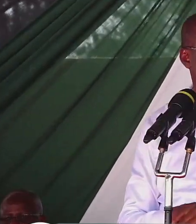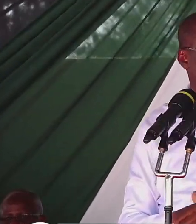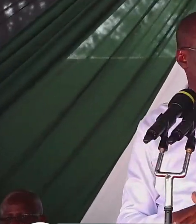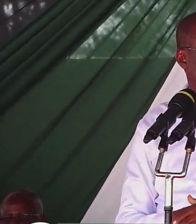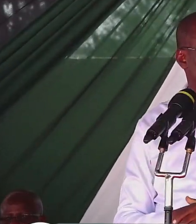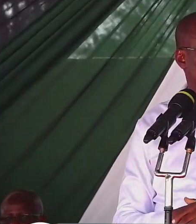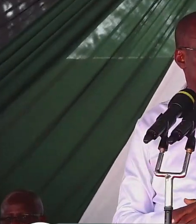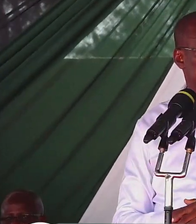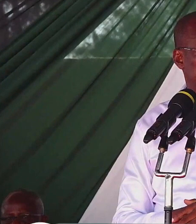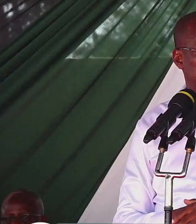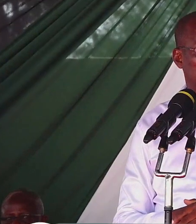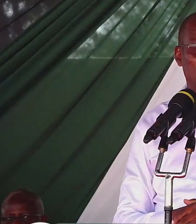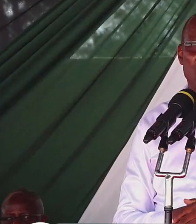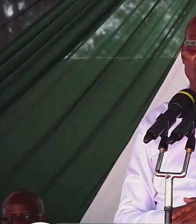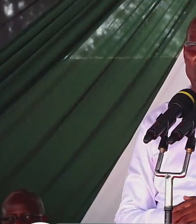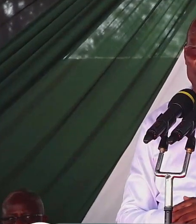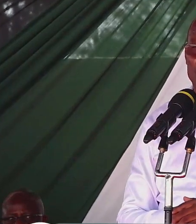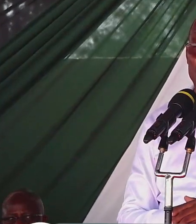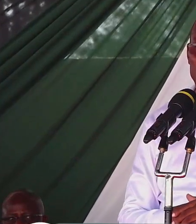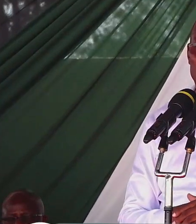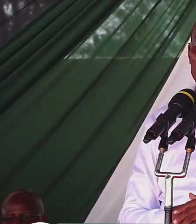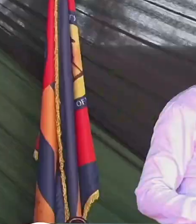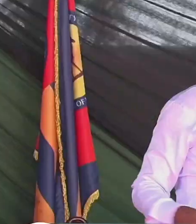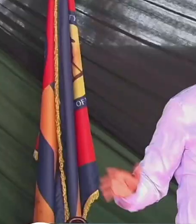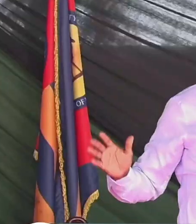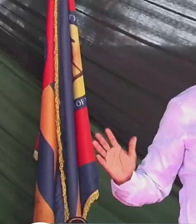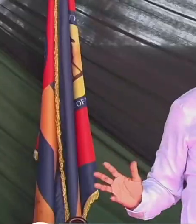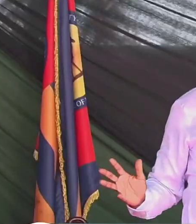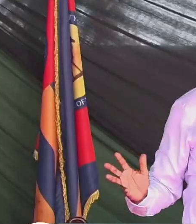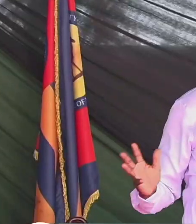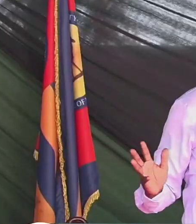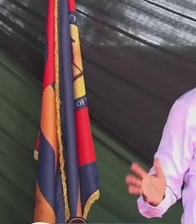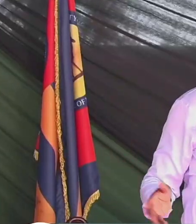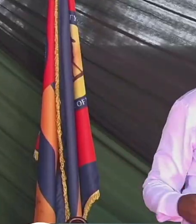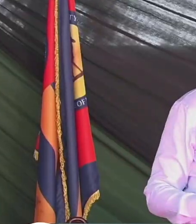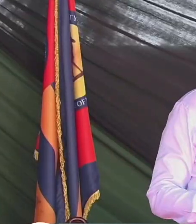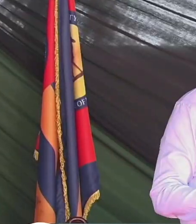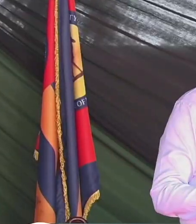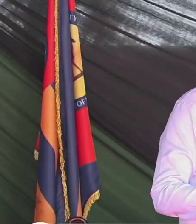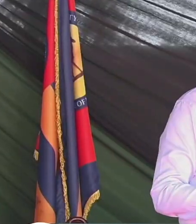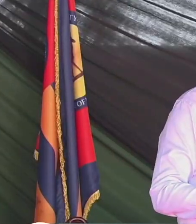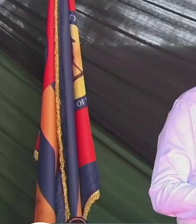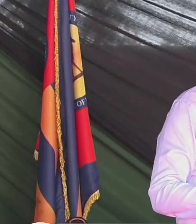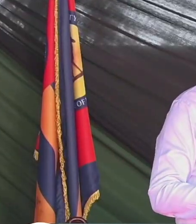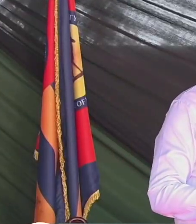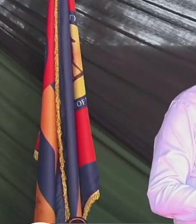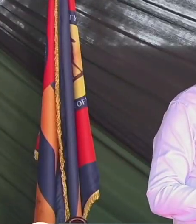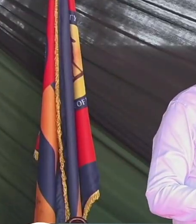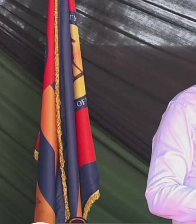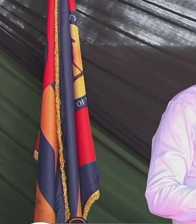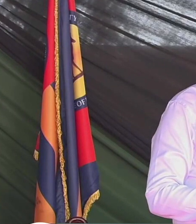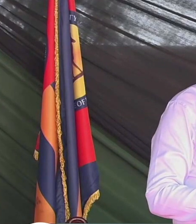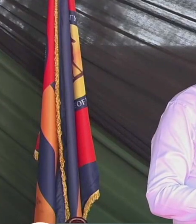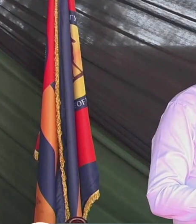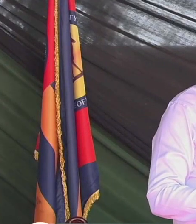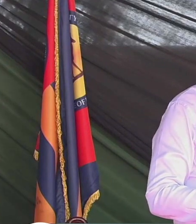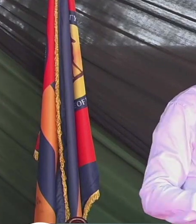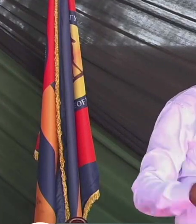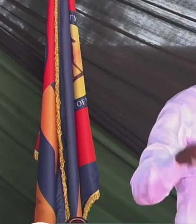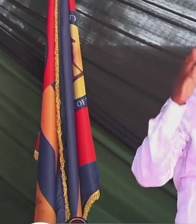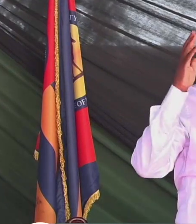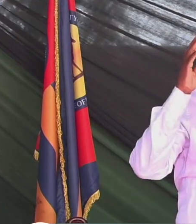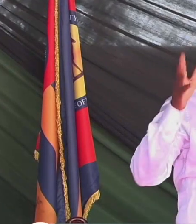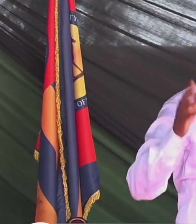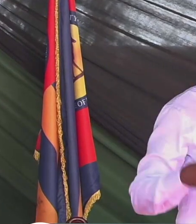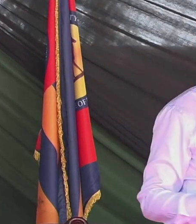to the leadership, the entire leadership, including the first ladies who came from